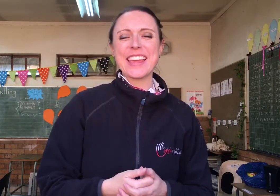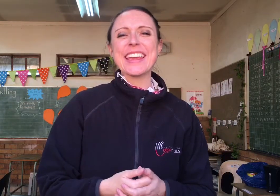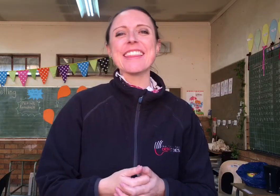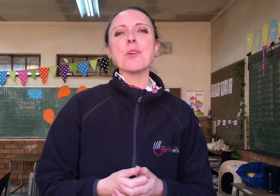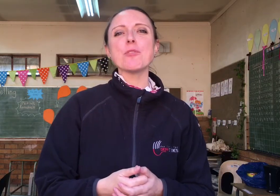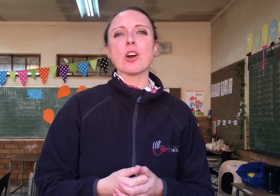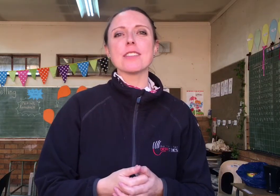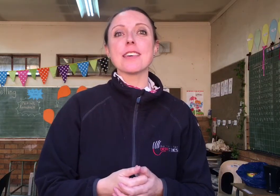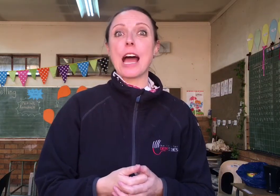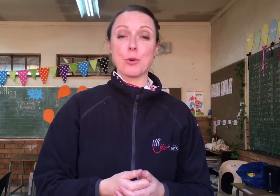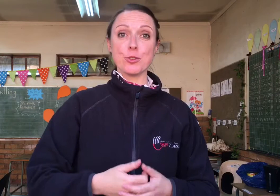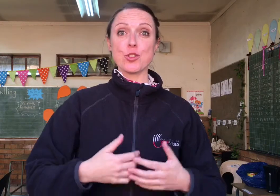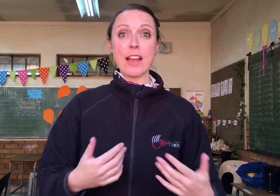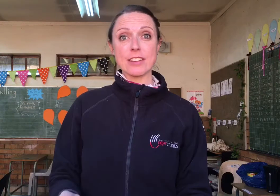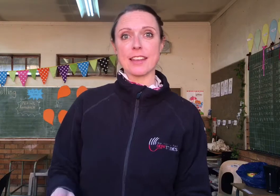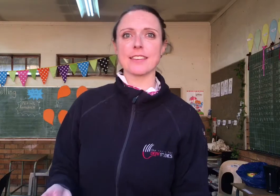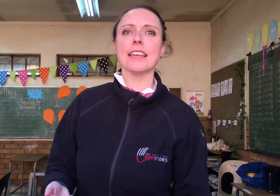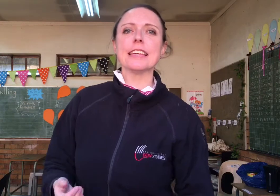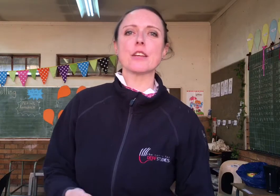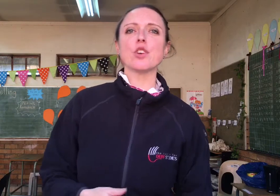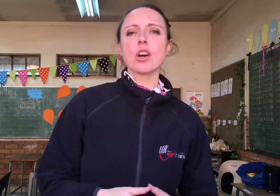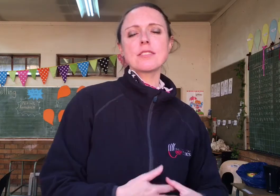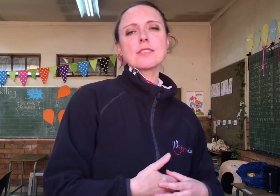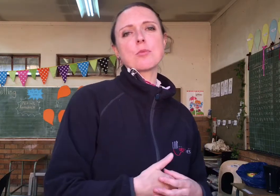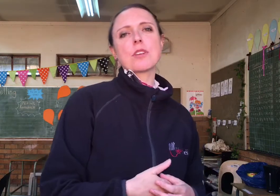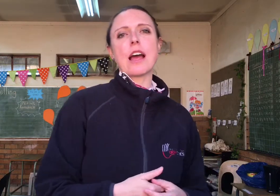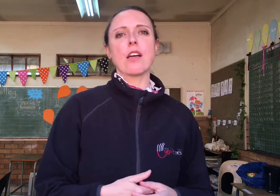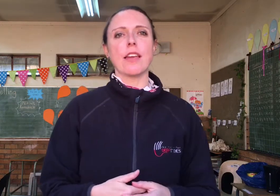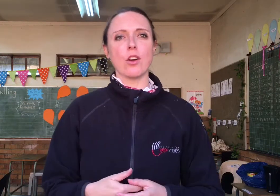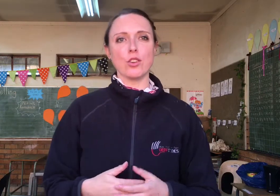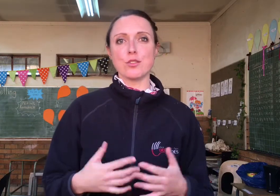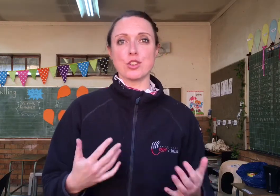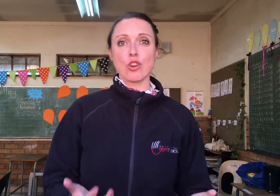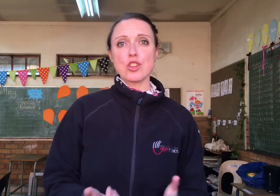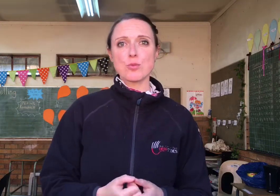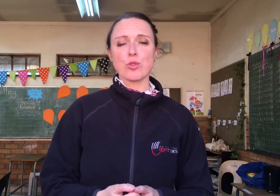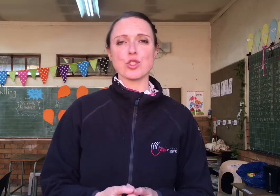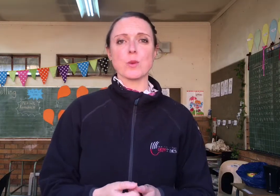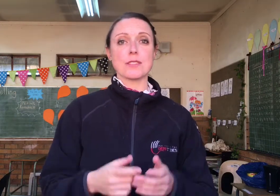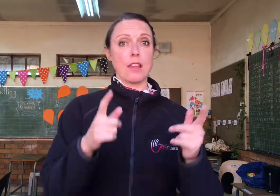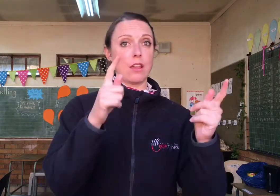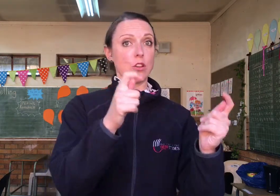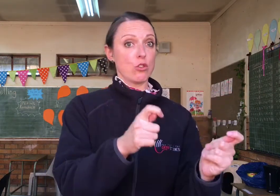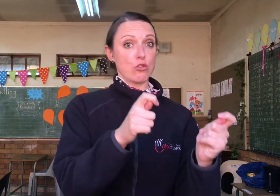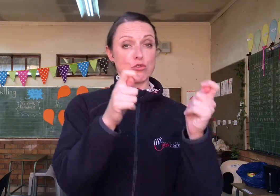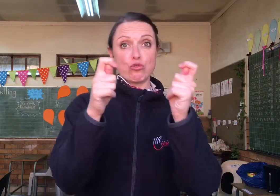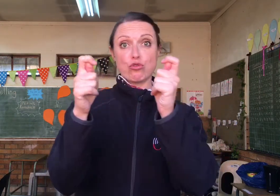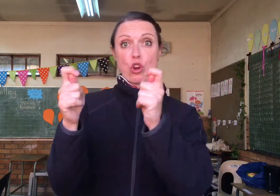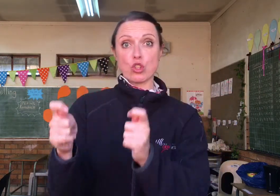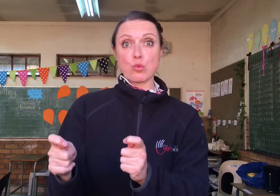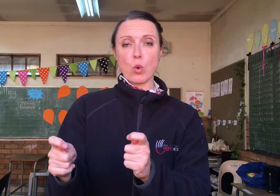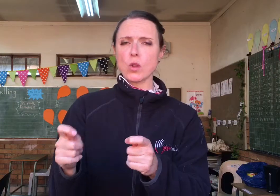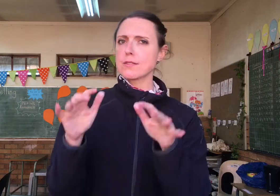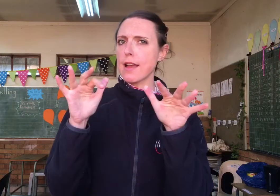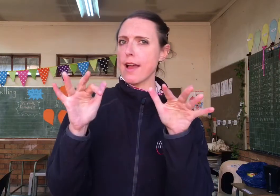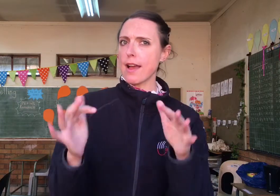Then we've got, how are you traveling? Now if you're asking someone how they are using transport, you would say, transport,